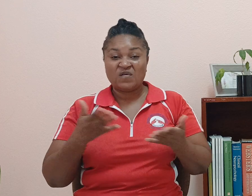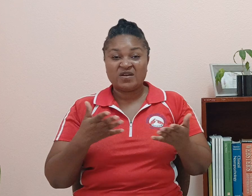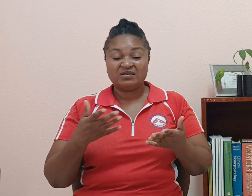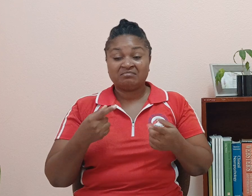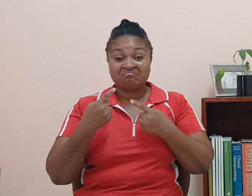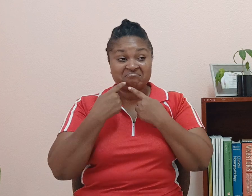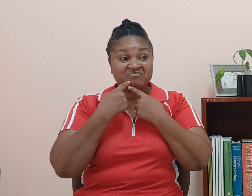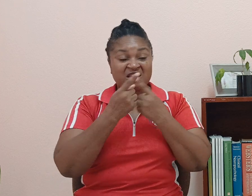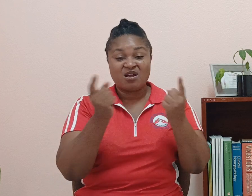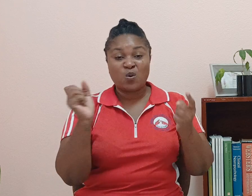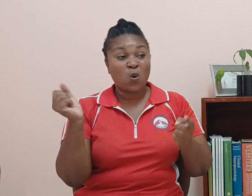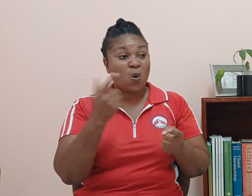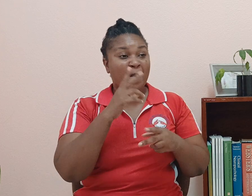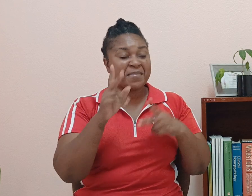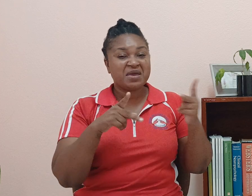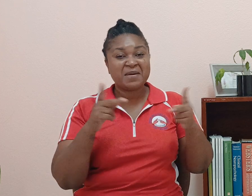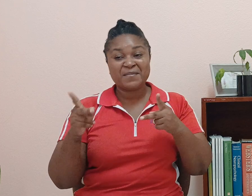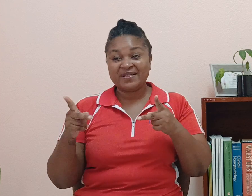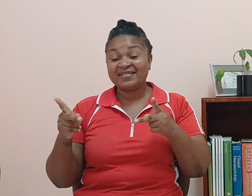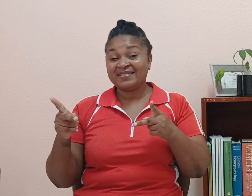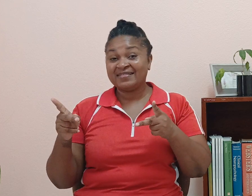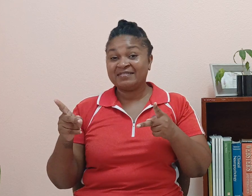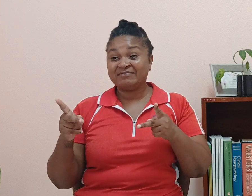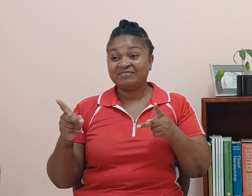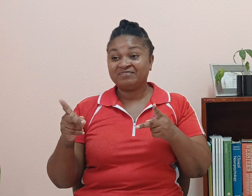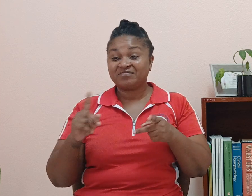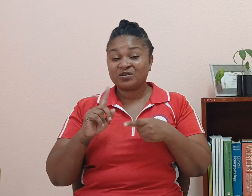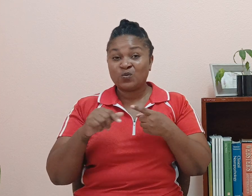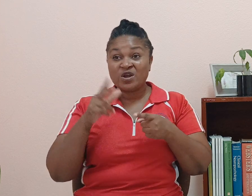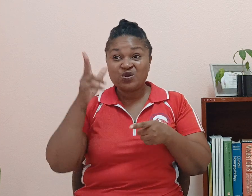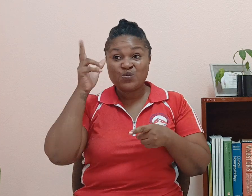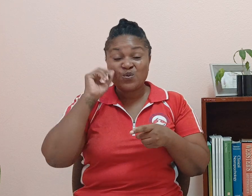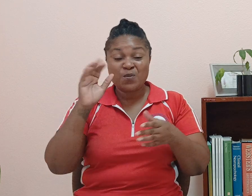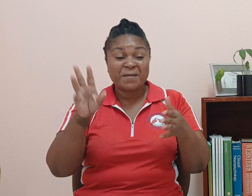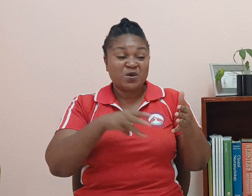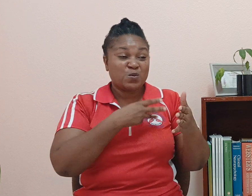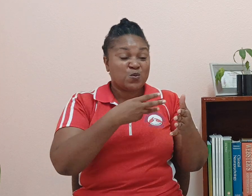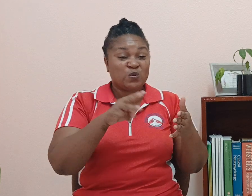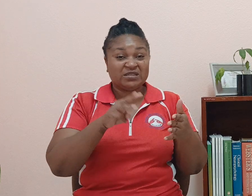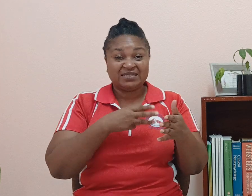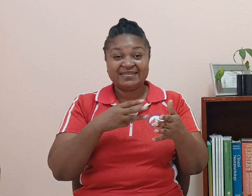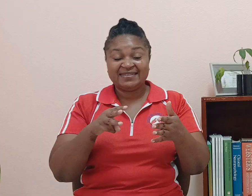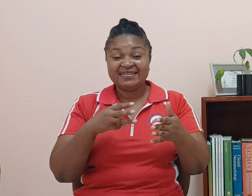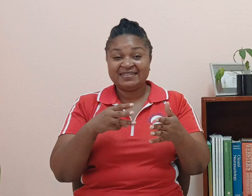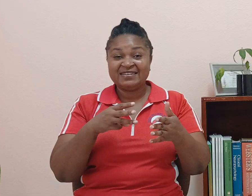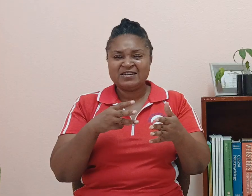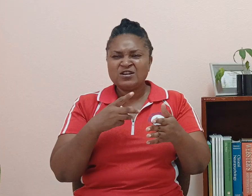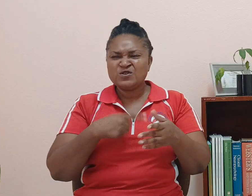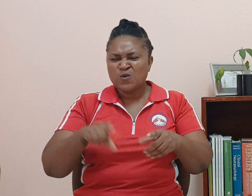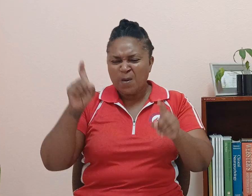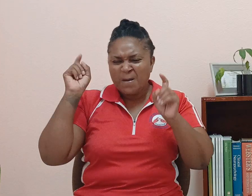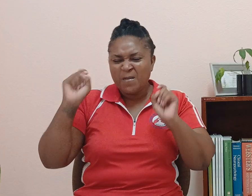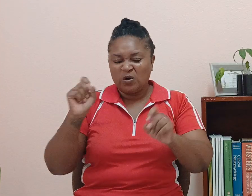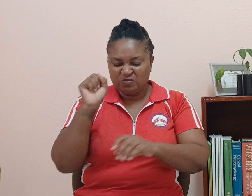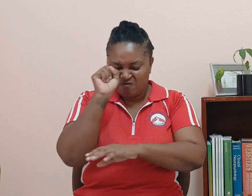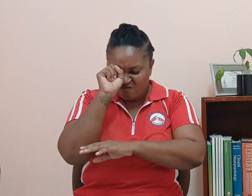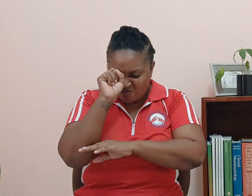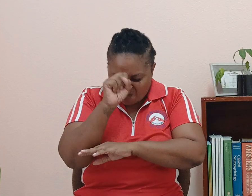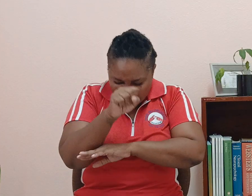people that when they heard music, they were to bow down and worship